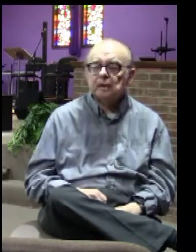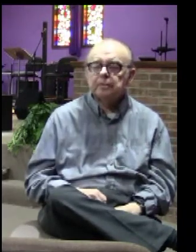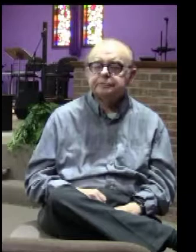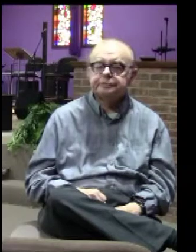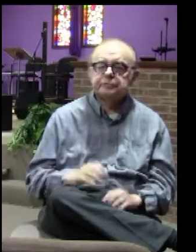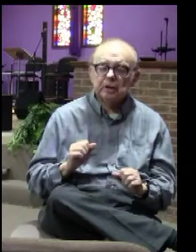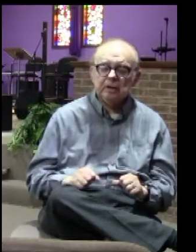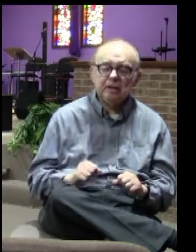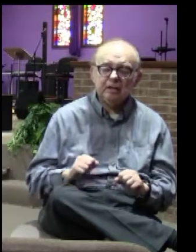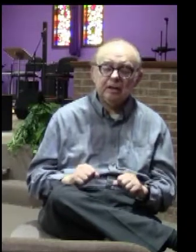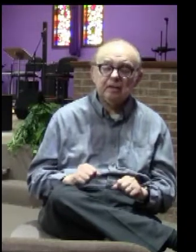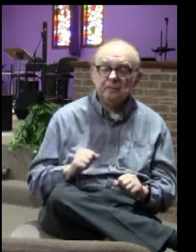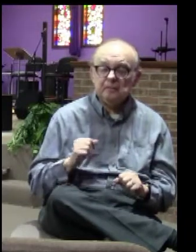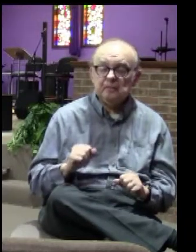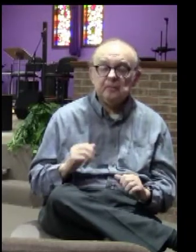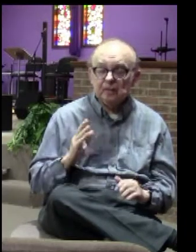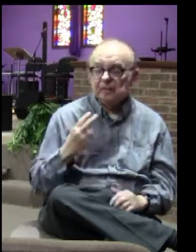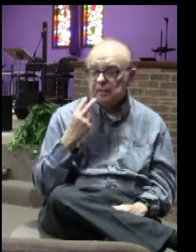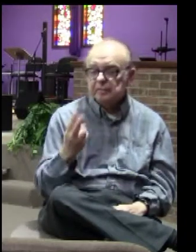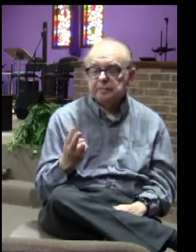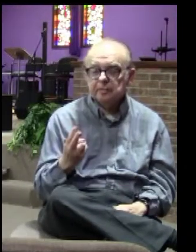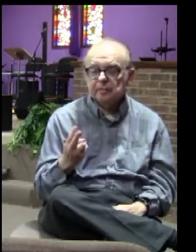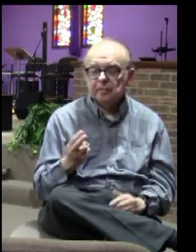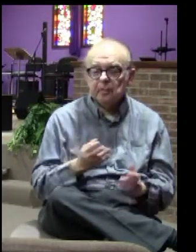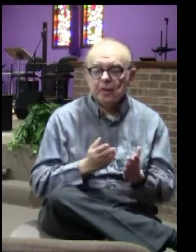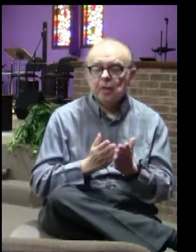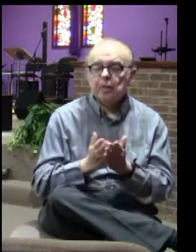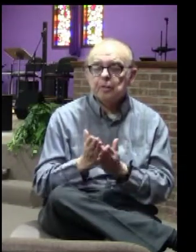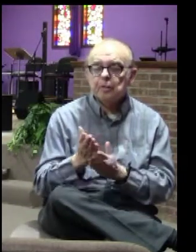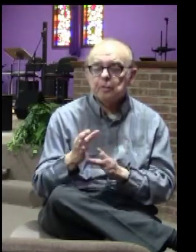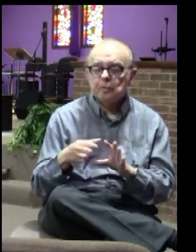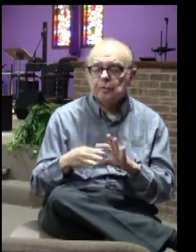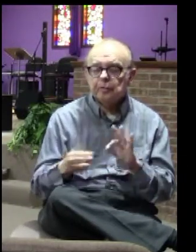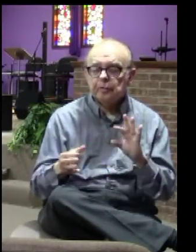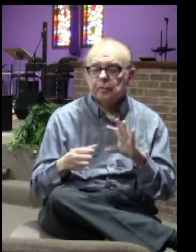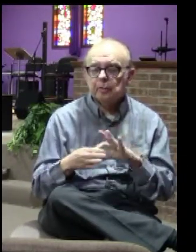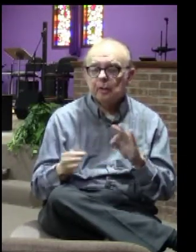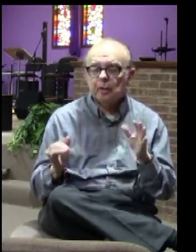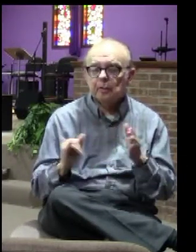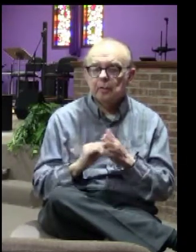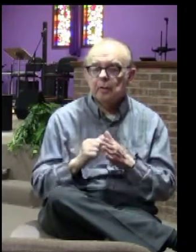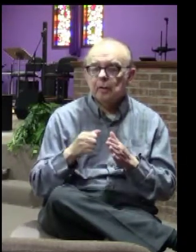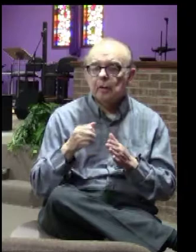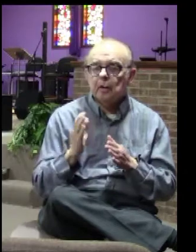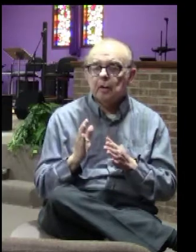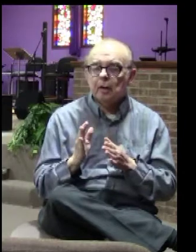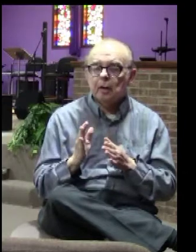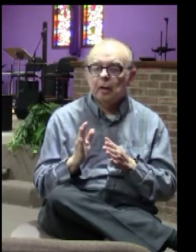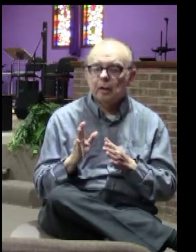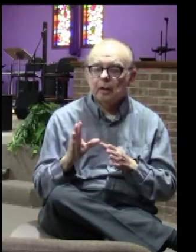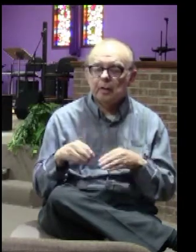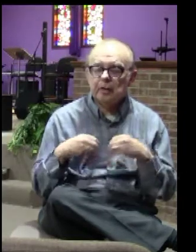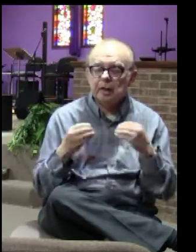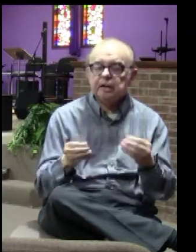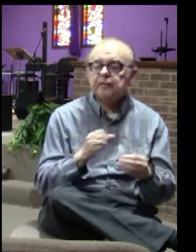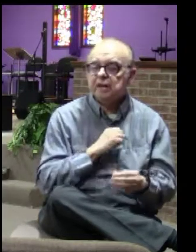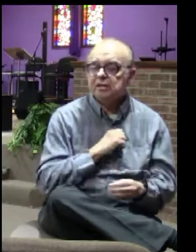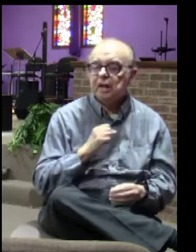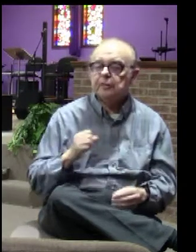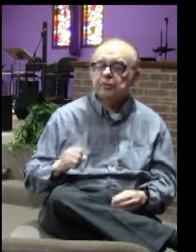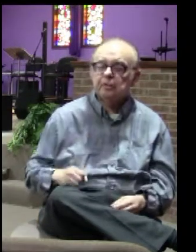you could have seen all through this story that God had given